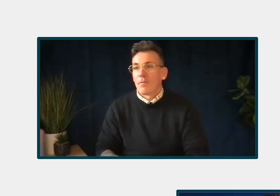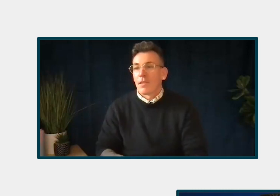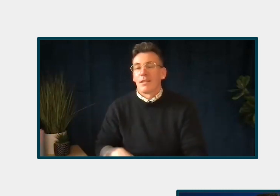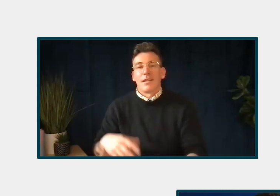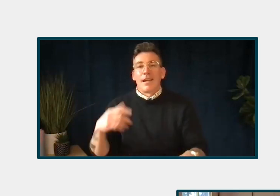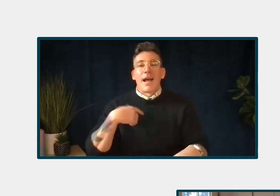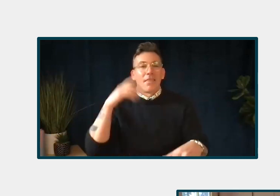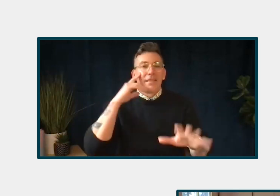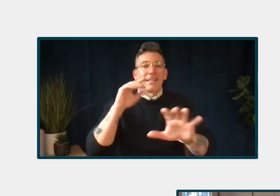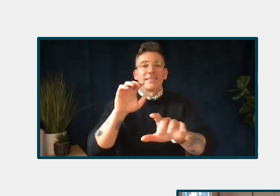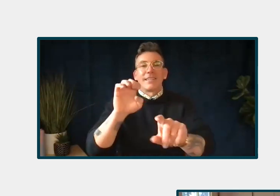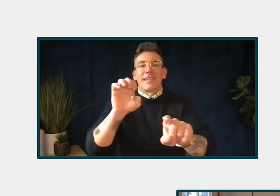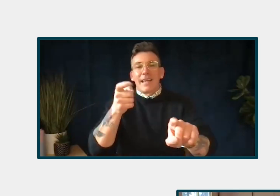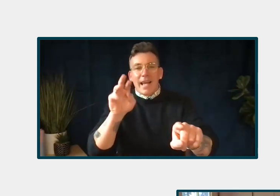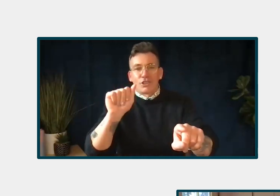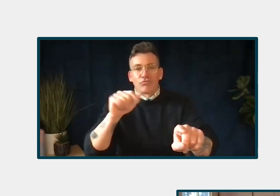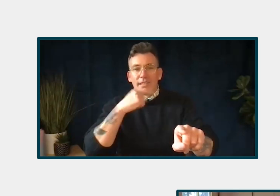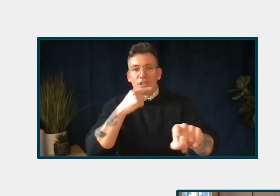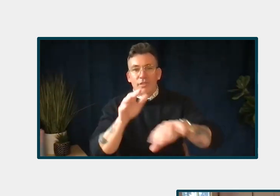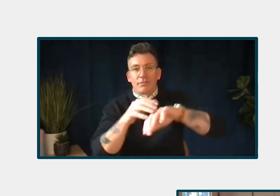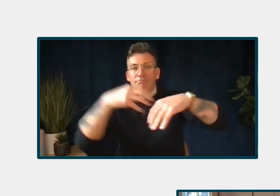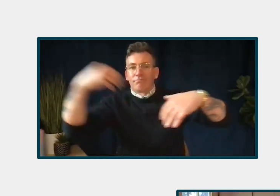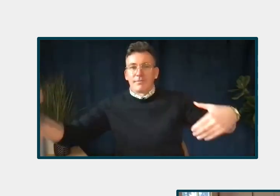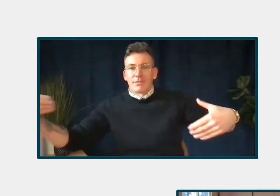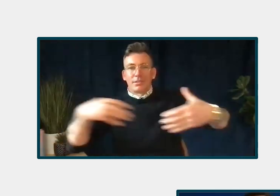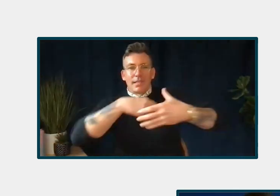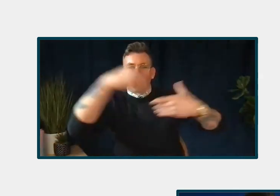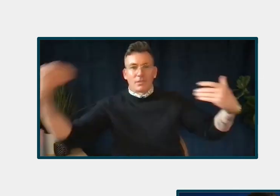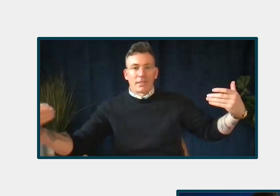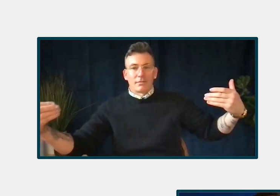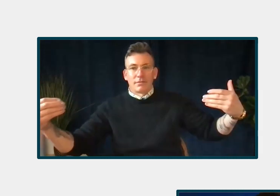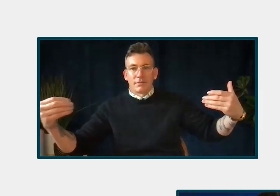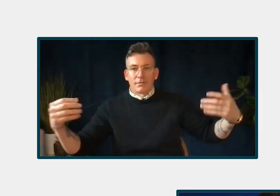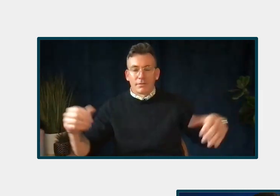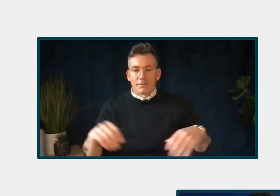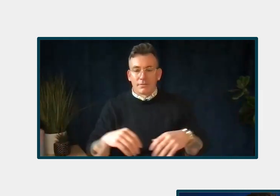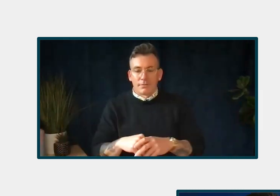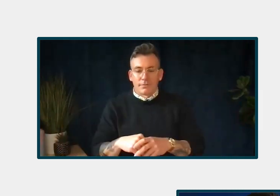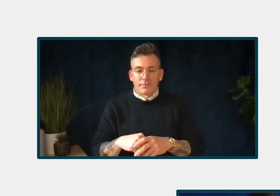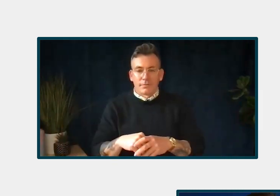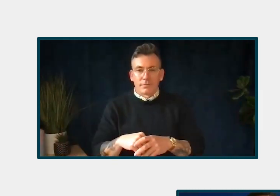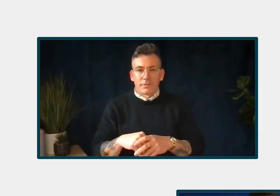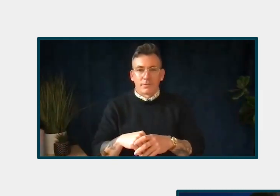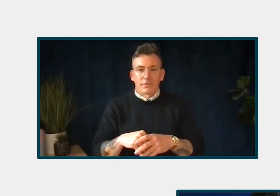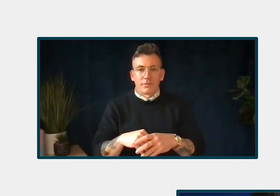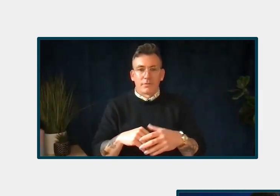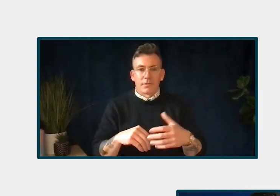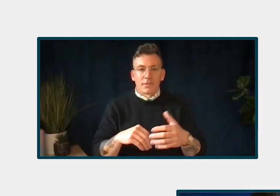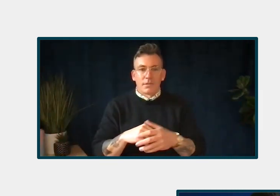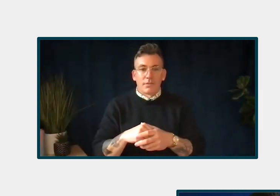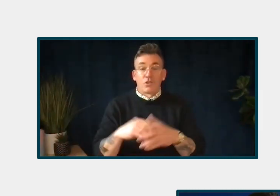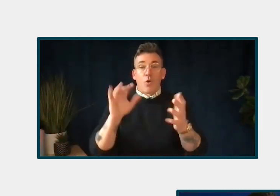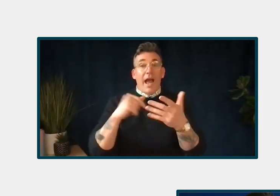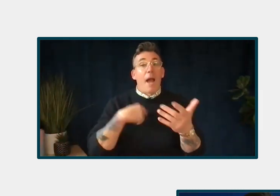identity. It's substandard to hearing identity. You know, that it's extra hearing, that it's outside of the